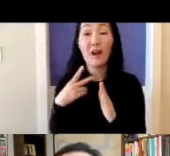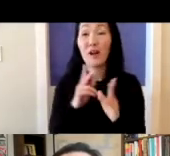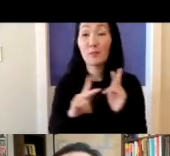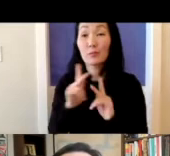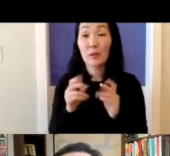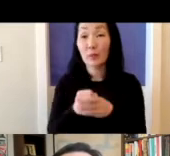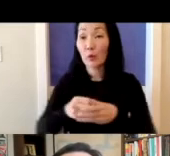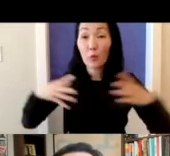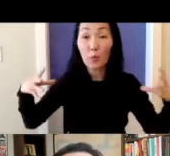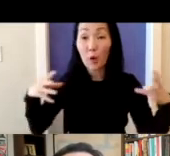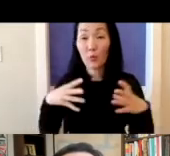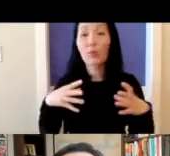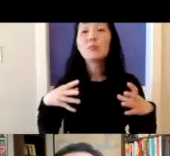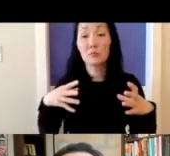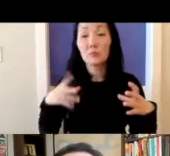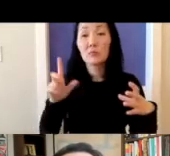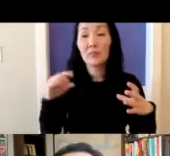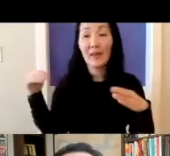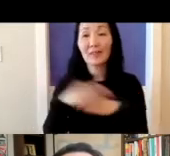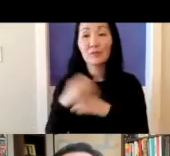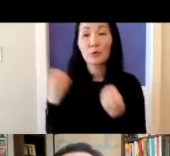as we've certainly been a city since the